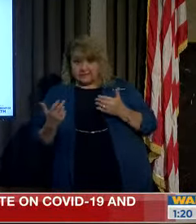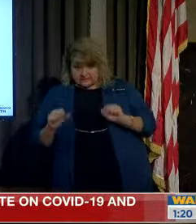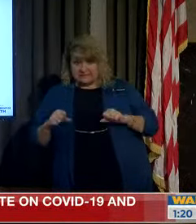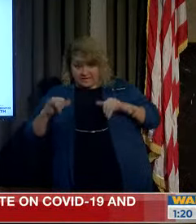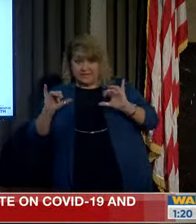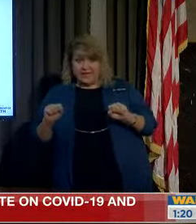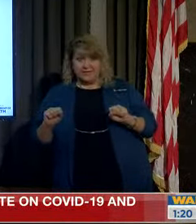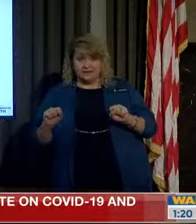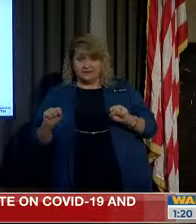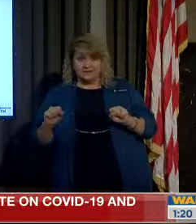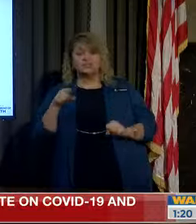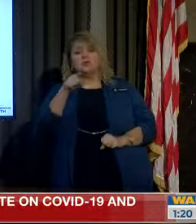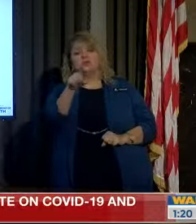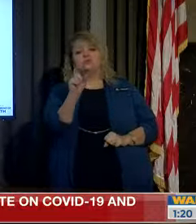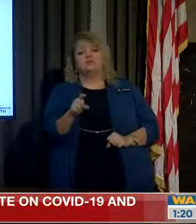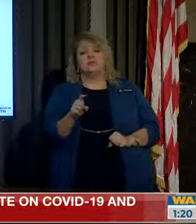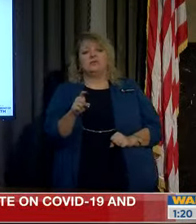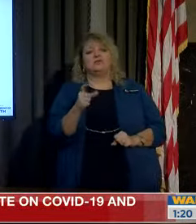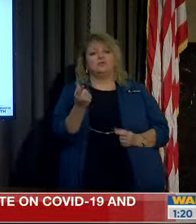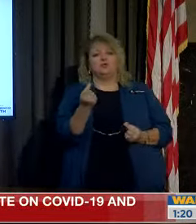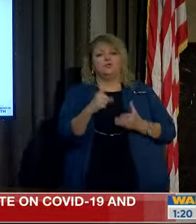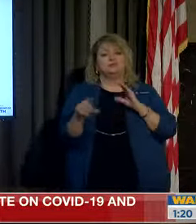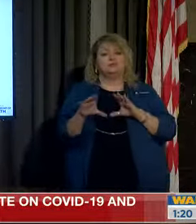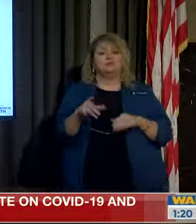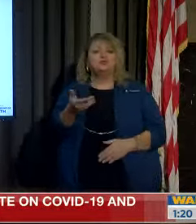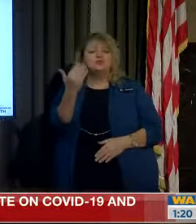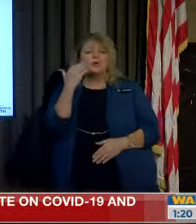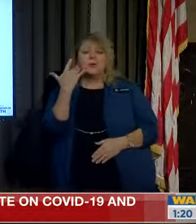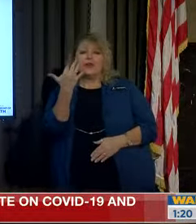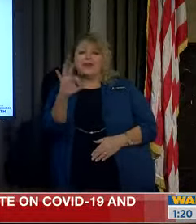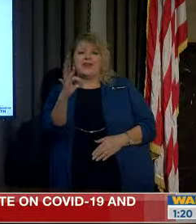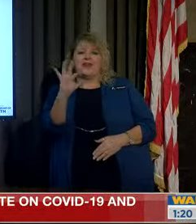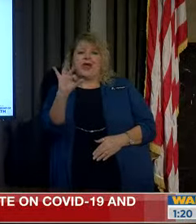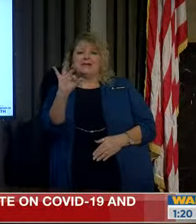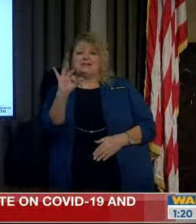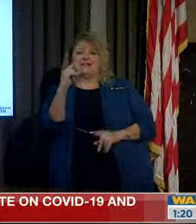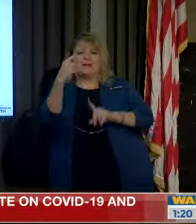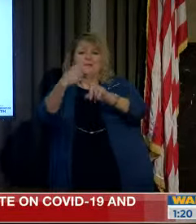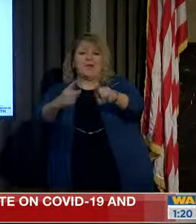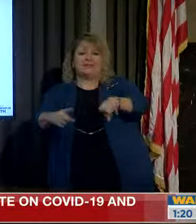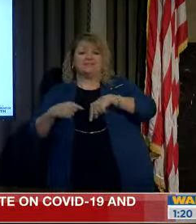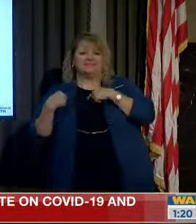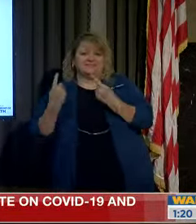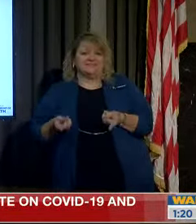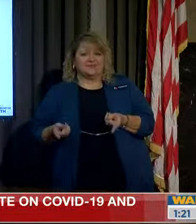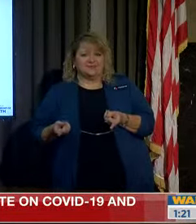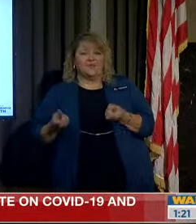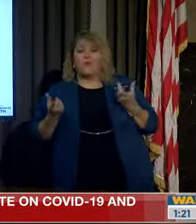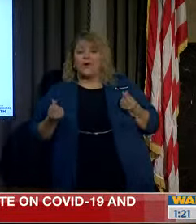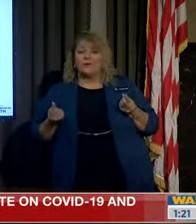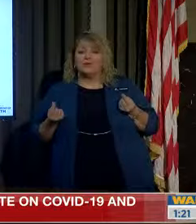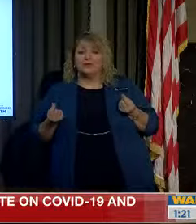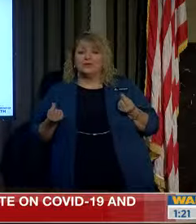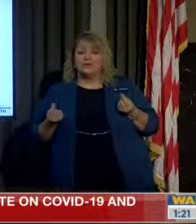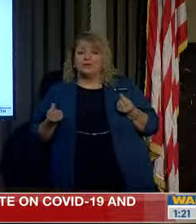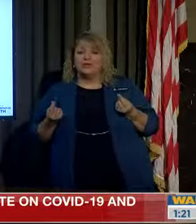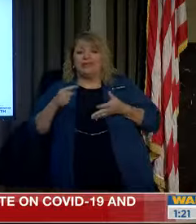the mitigation measures that now, 19 months into this pandemic, we know keep us